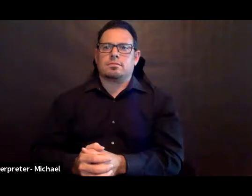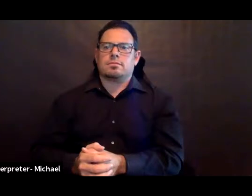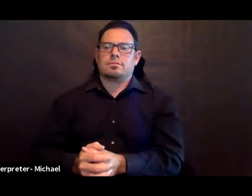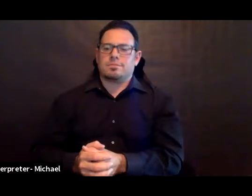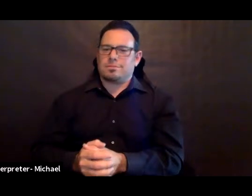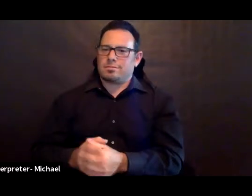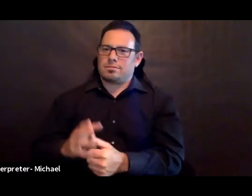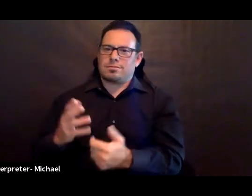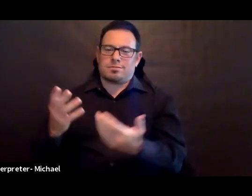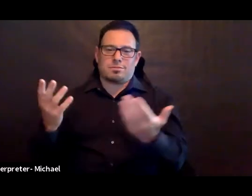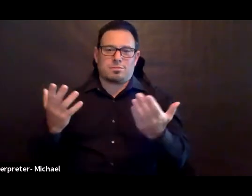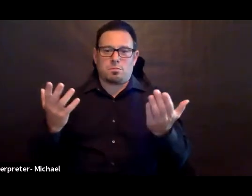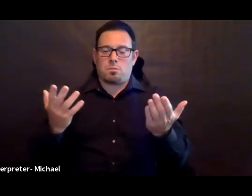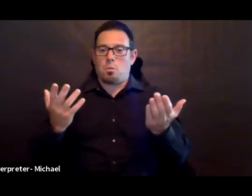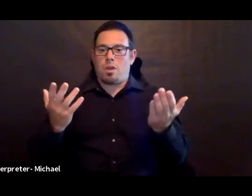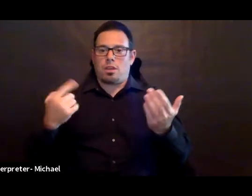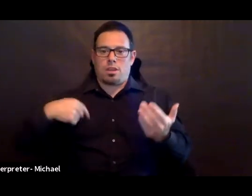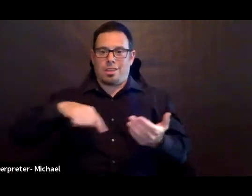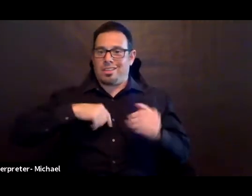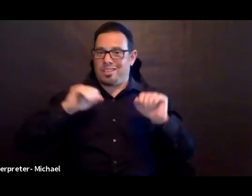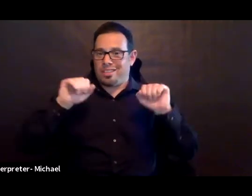question. Appreciate it.